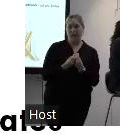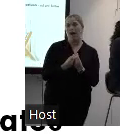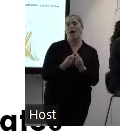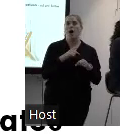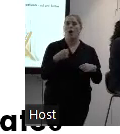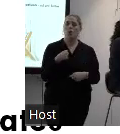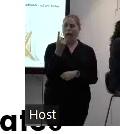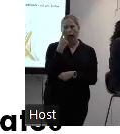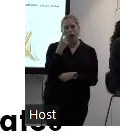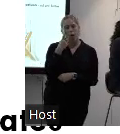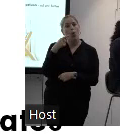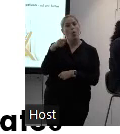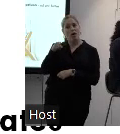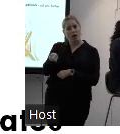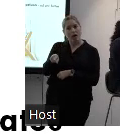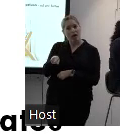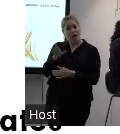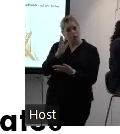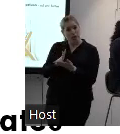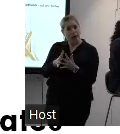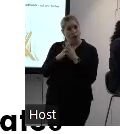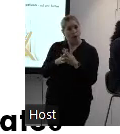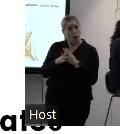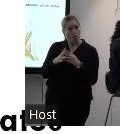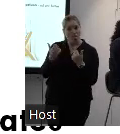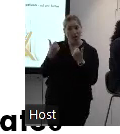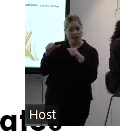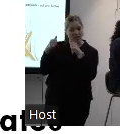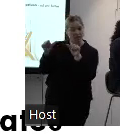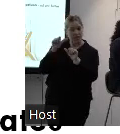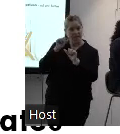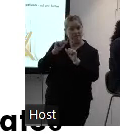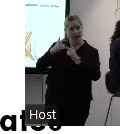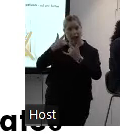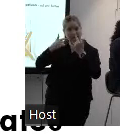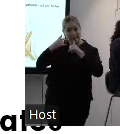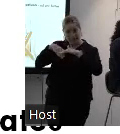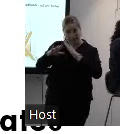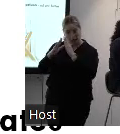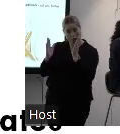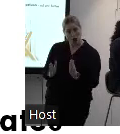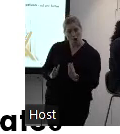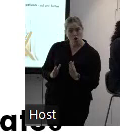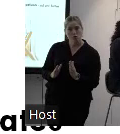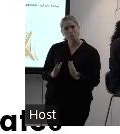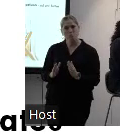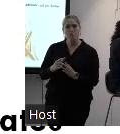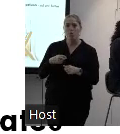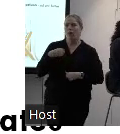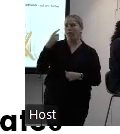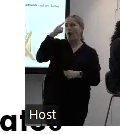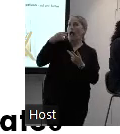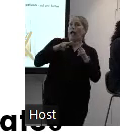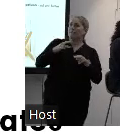an effective way of assessment for families. We knew if we were going to ask children and families living in the community to